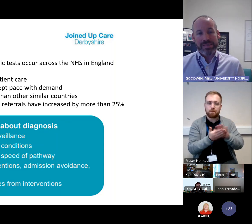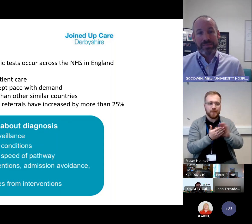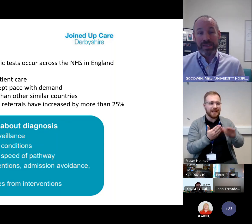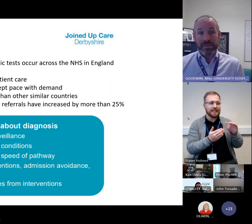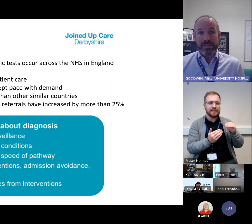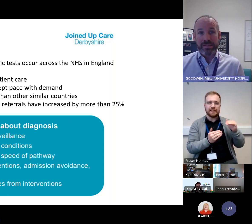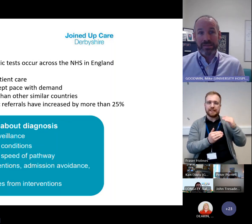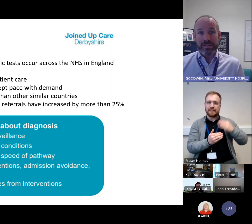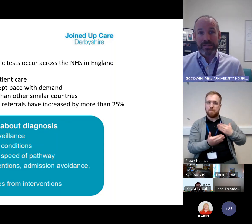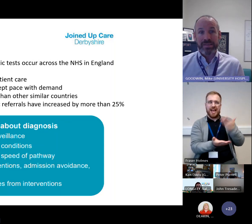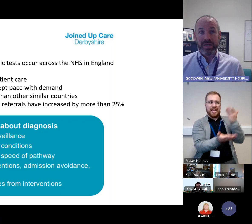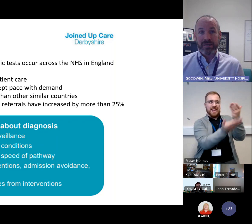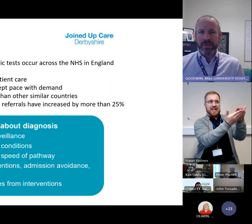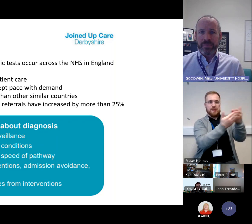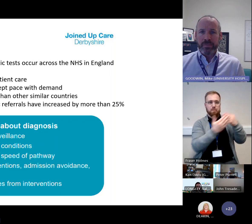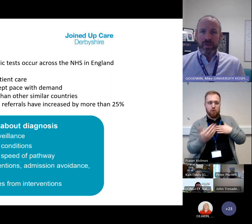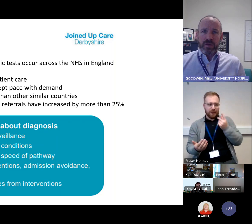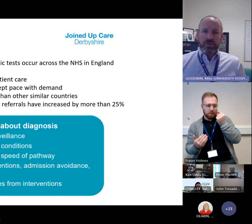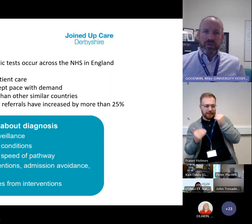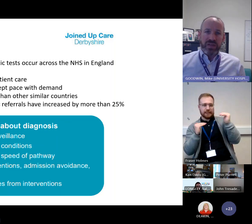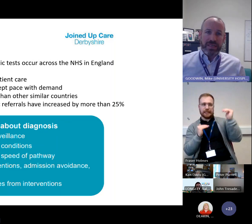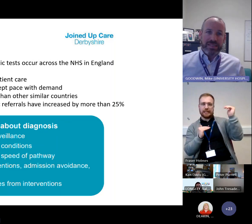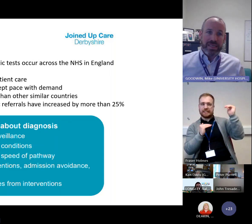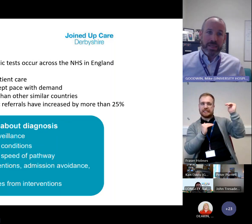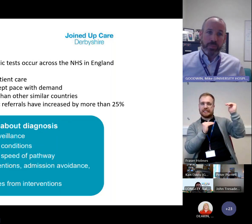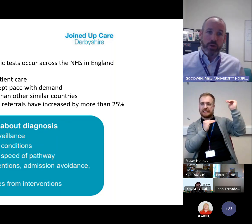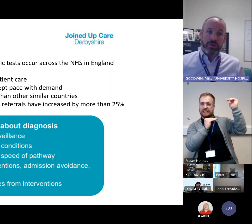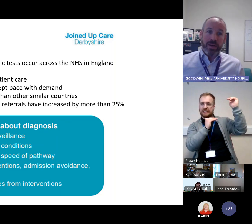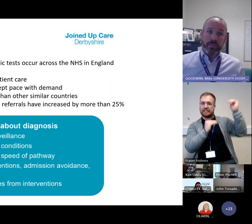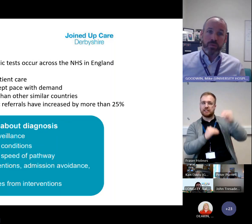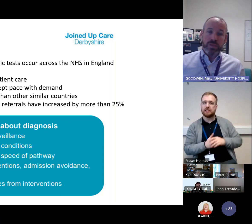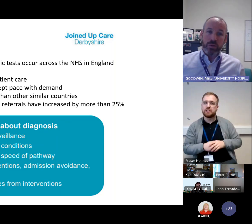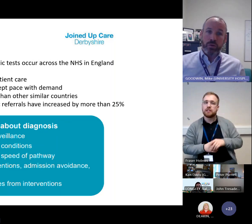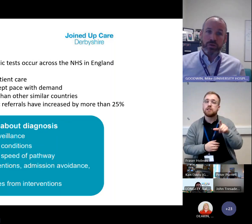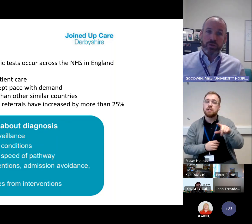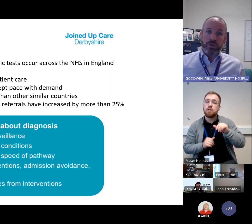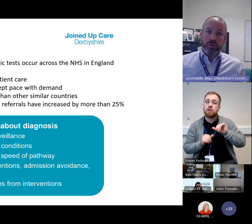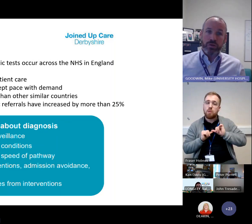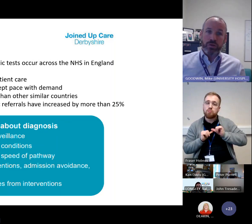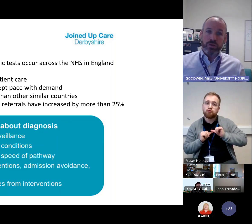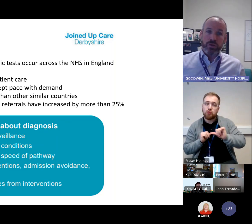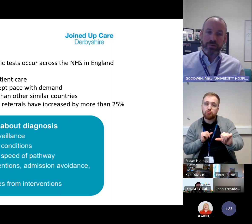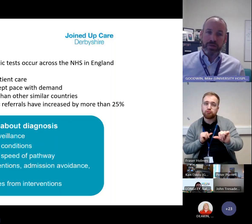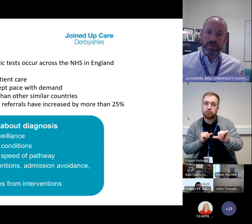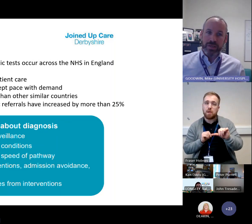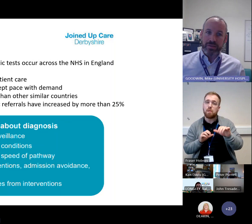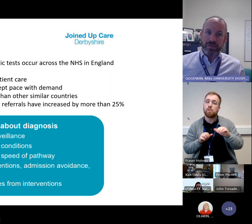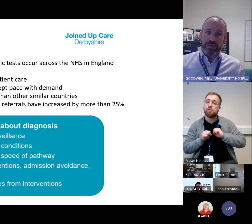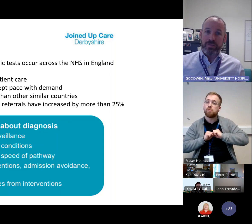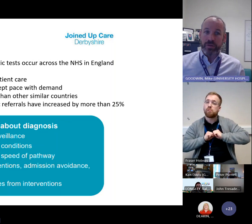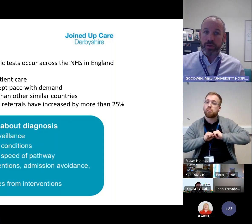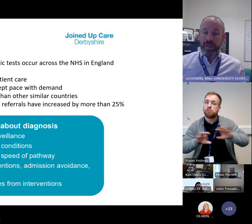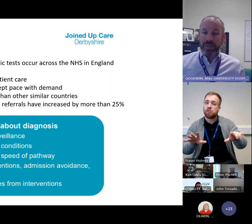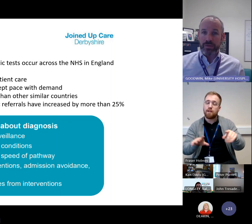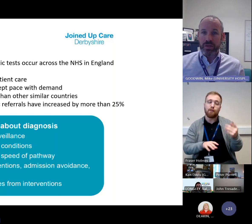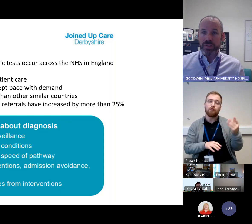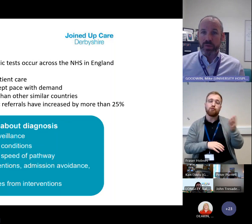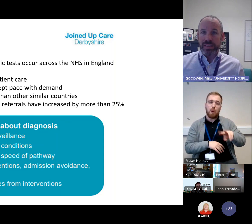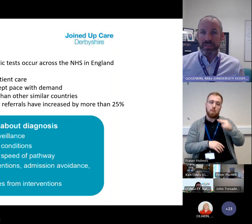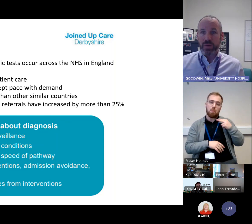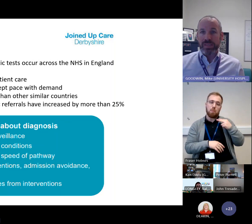our capacity to meet that demand. So the CDC programme was launched from the Mike Richards Diagnostic Review